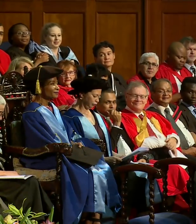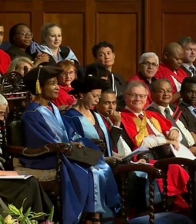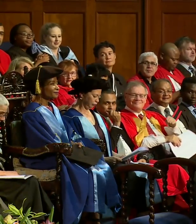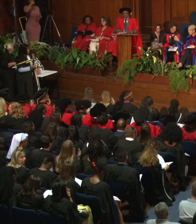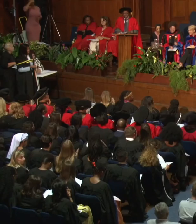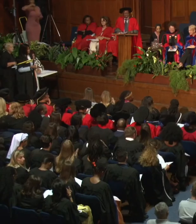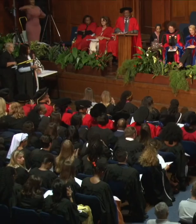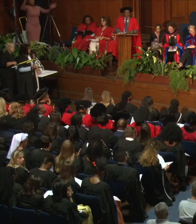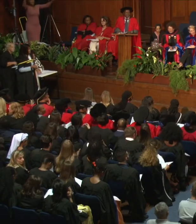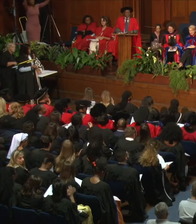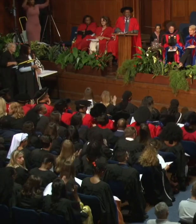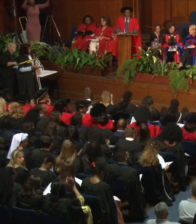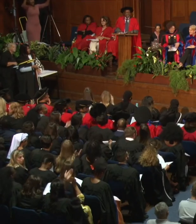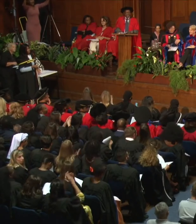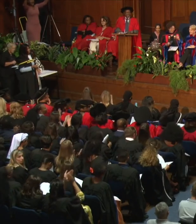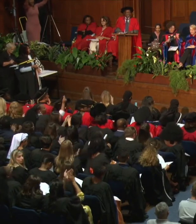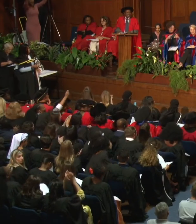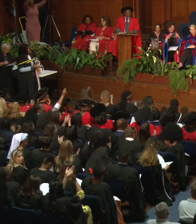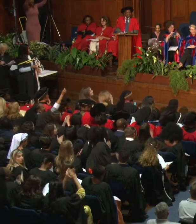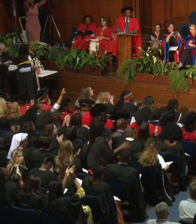Qobo Ningiza.